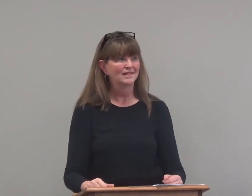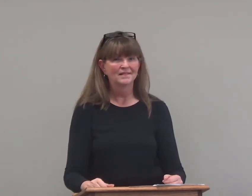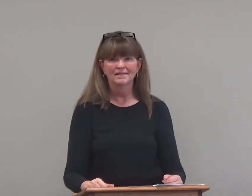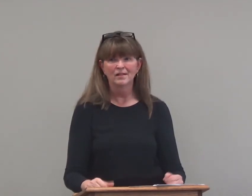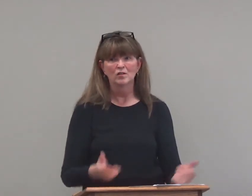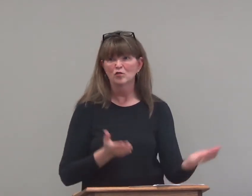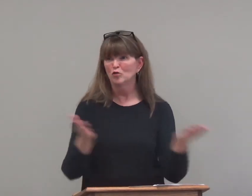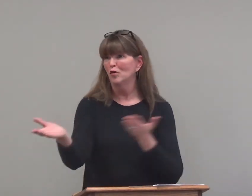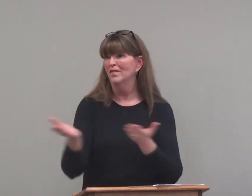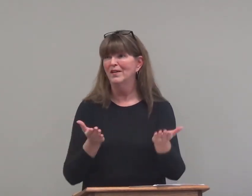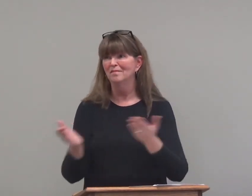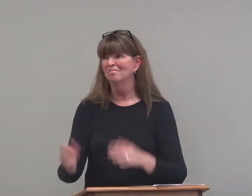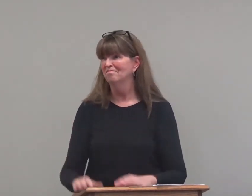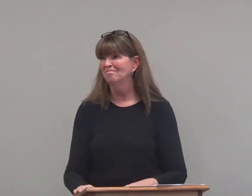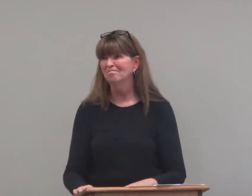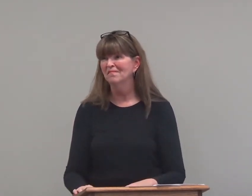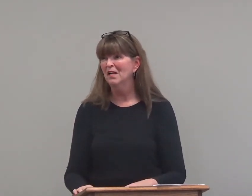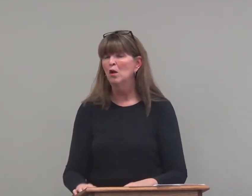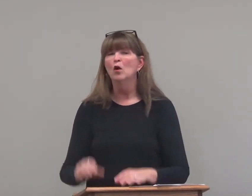both said that joy is found